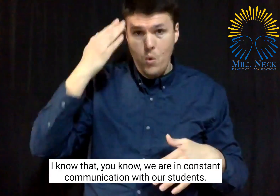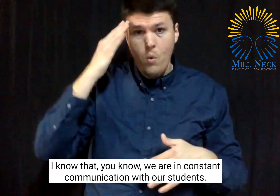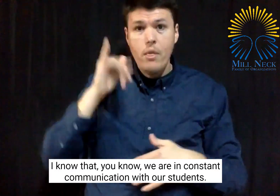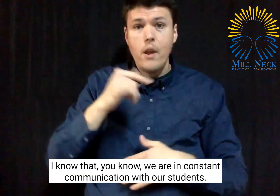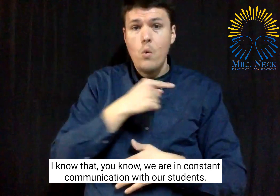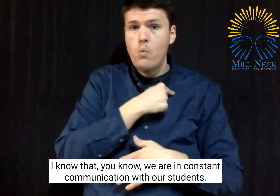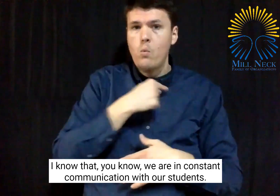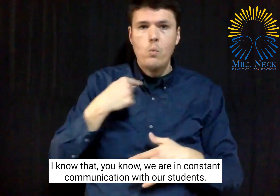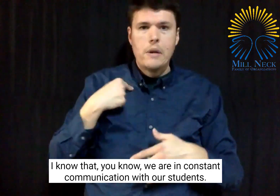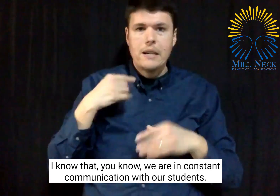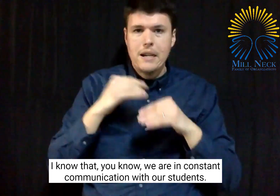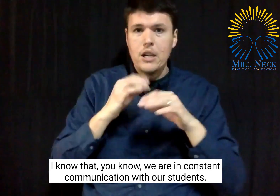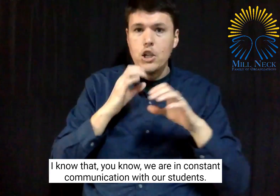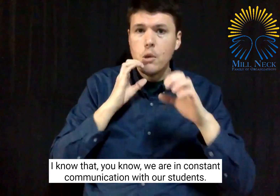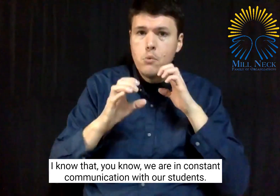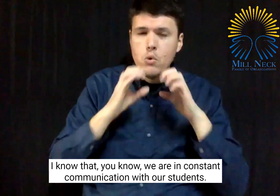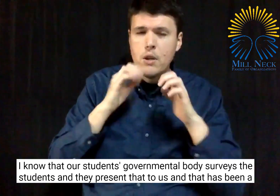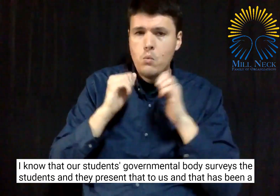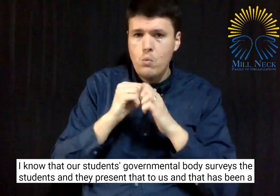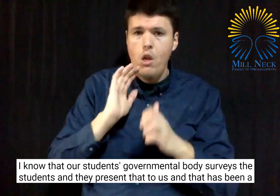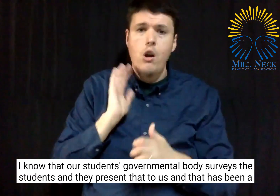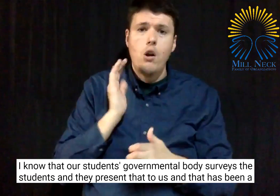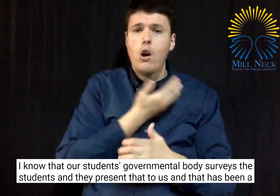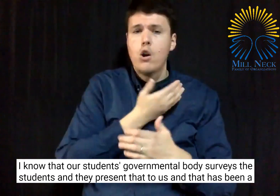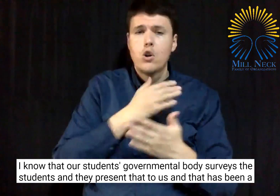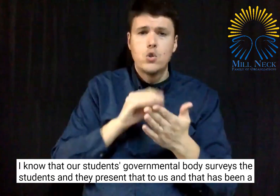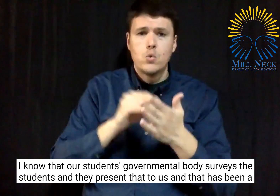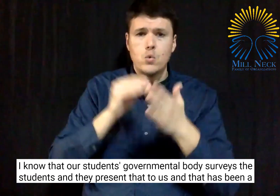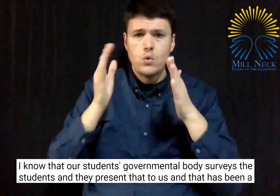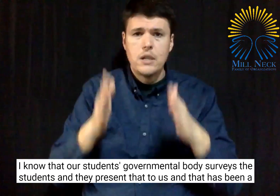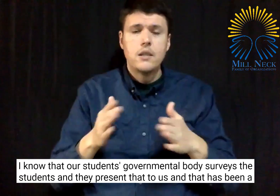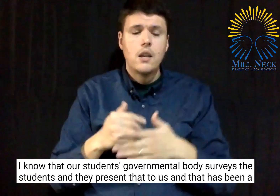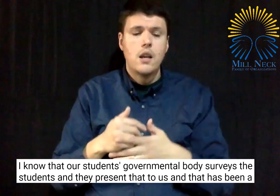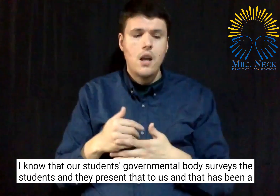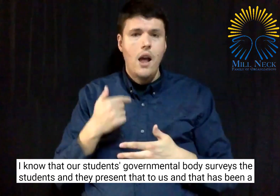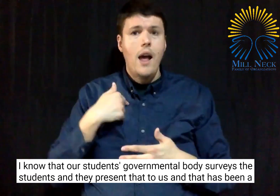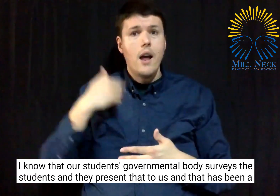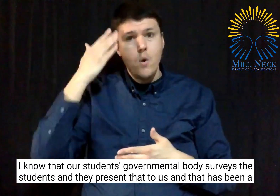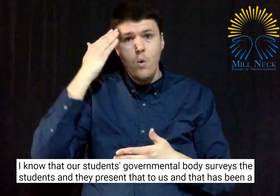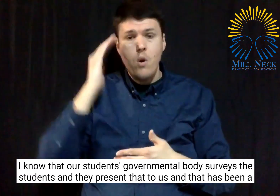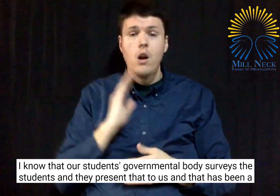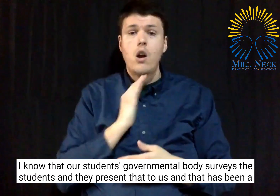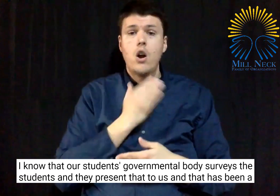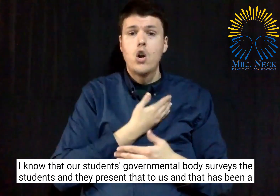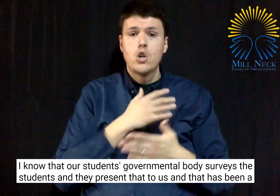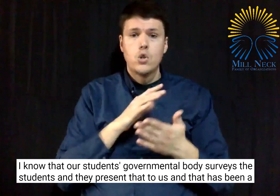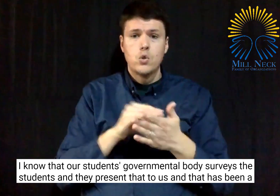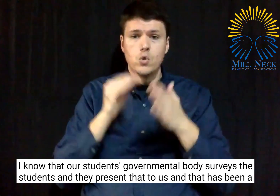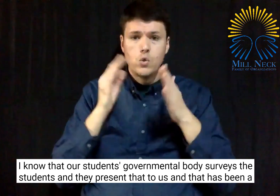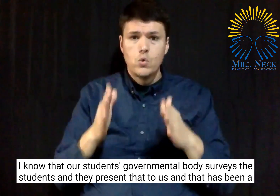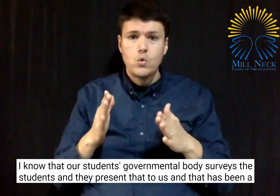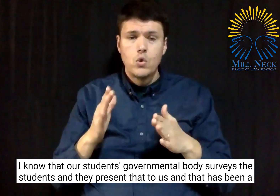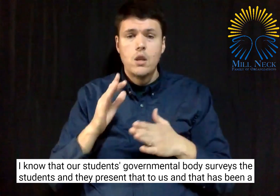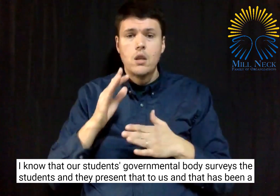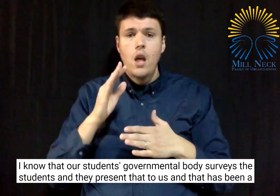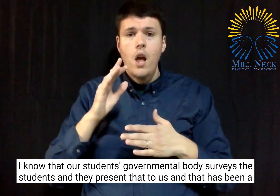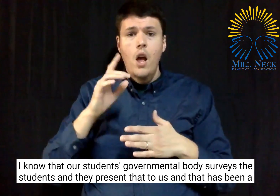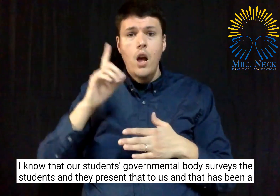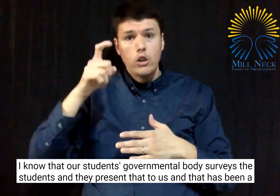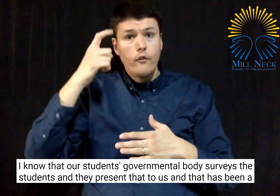constant communication with our students. I know that our students' governmental body,